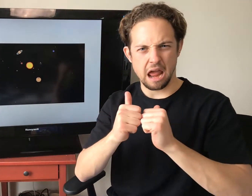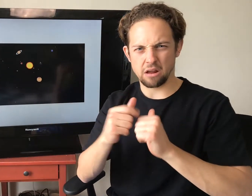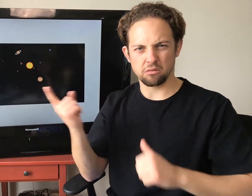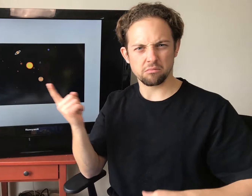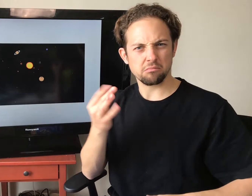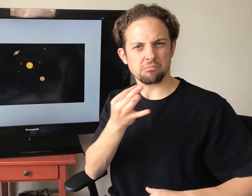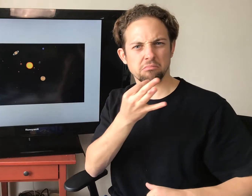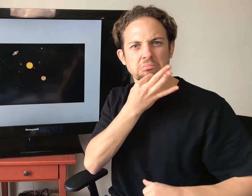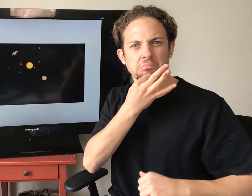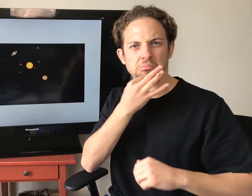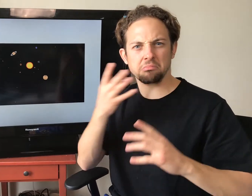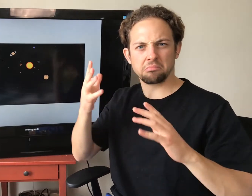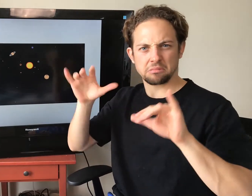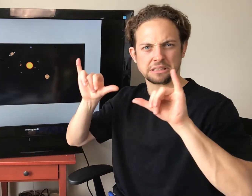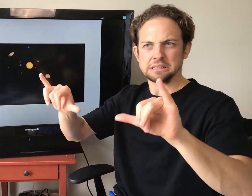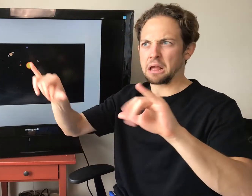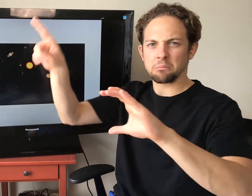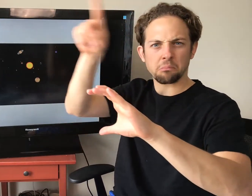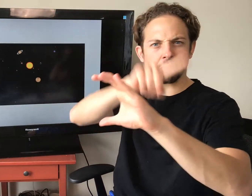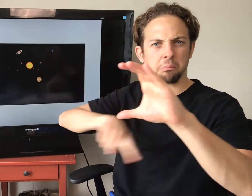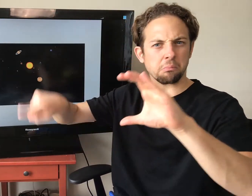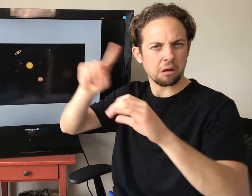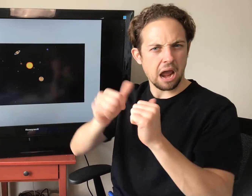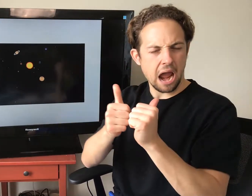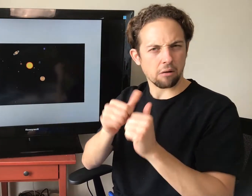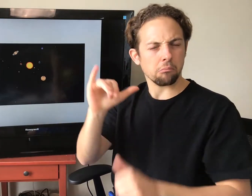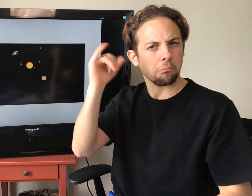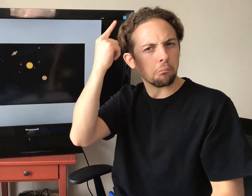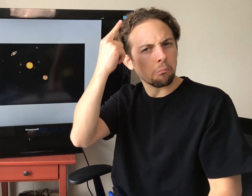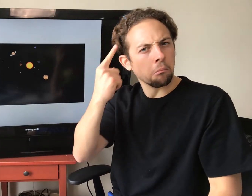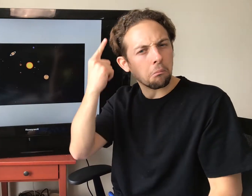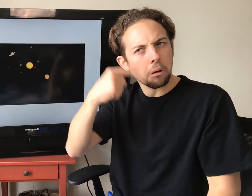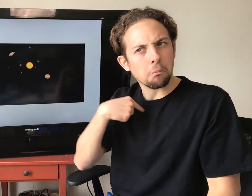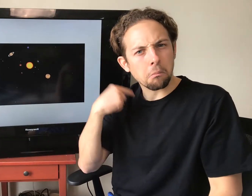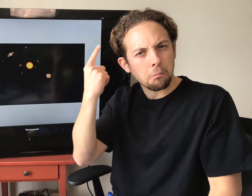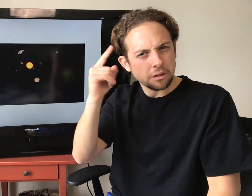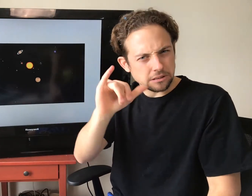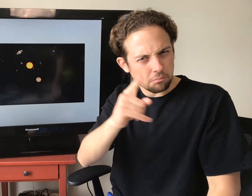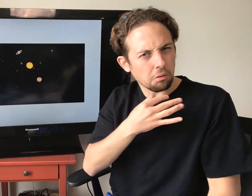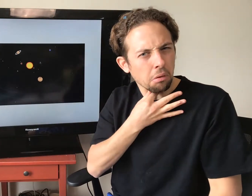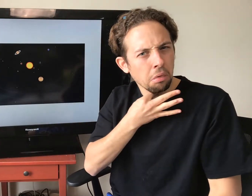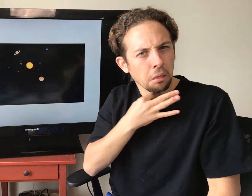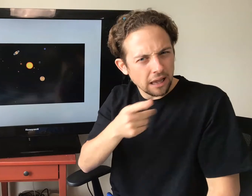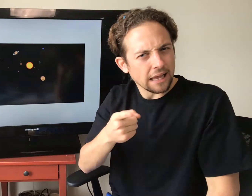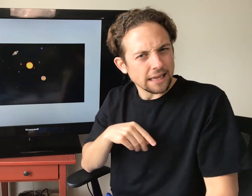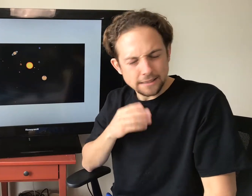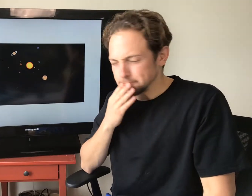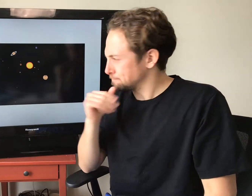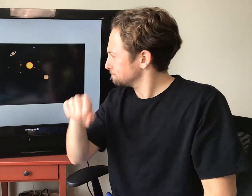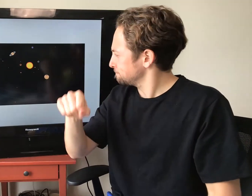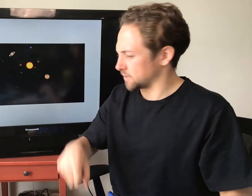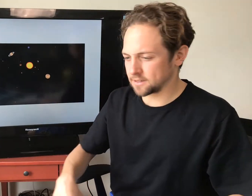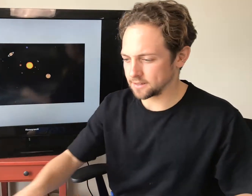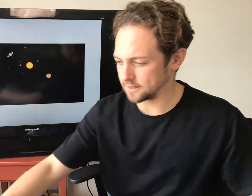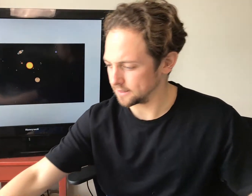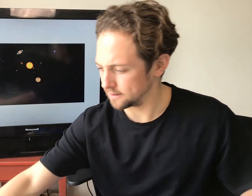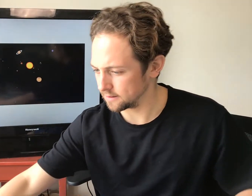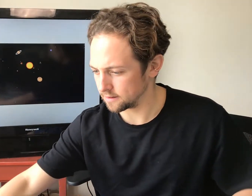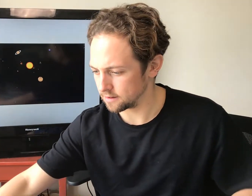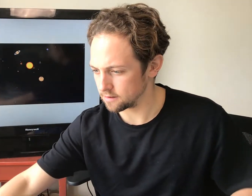the sun are those 8 planets. Now, how do those planets stay around the sun and keep moving in that perfect circle? It's